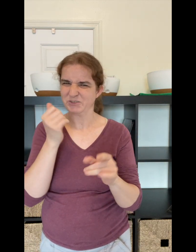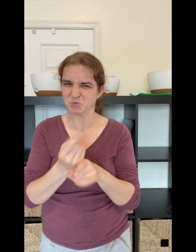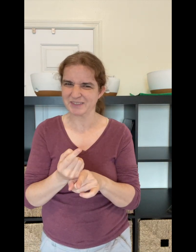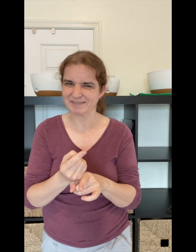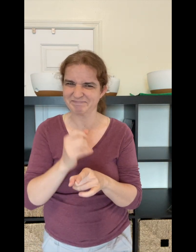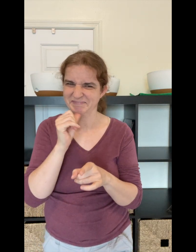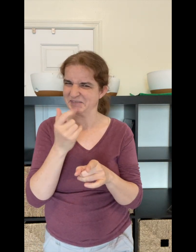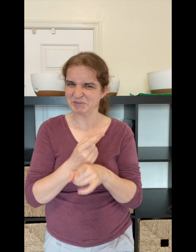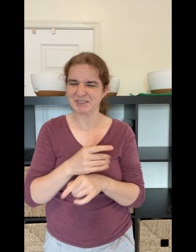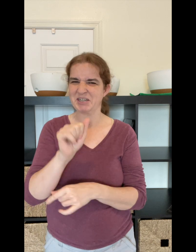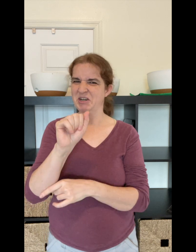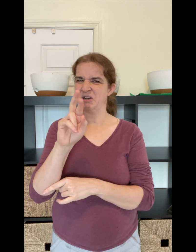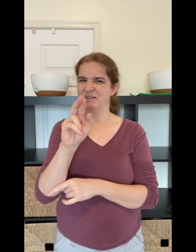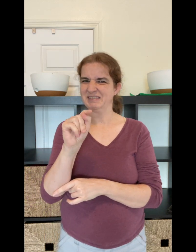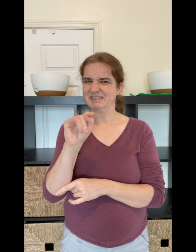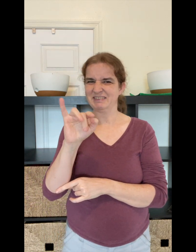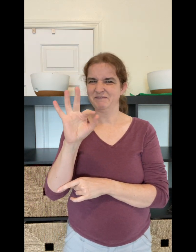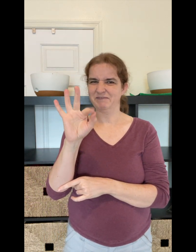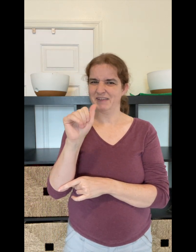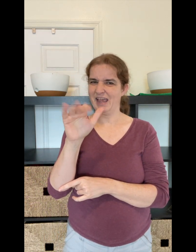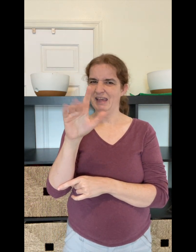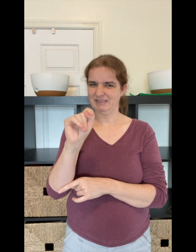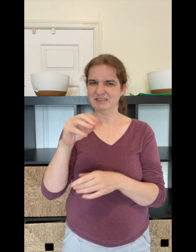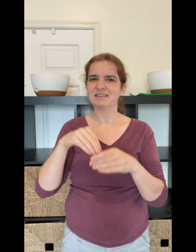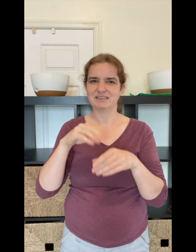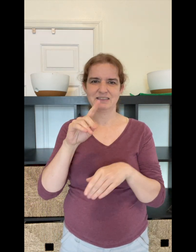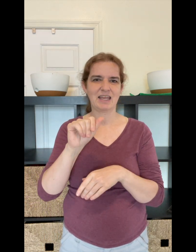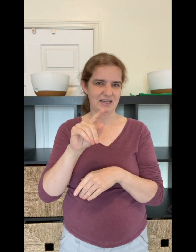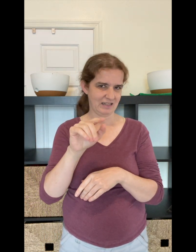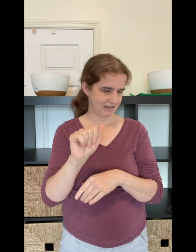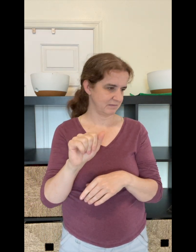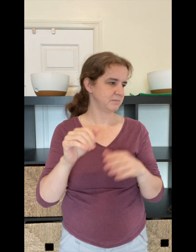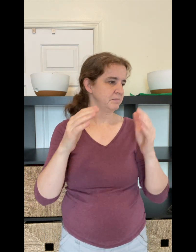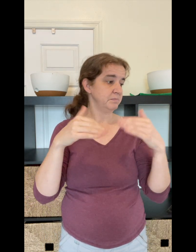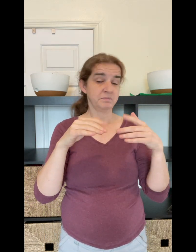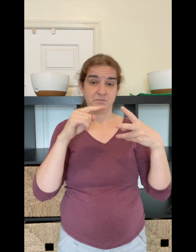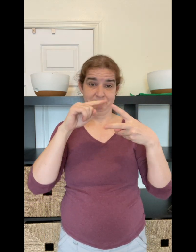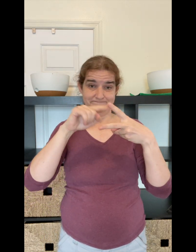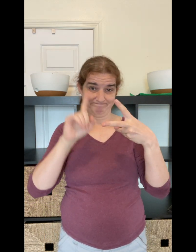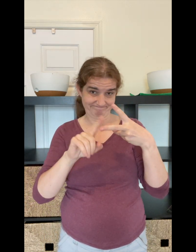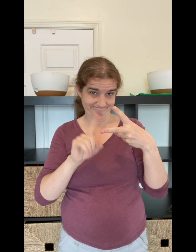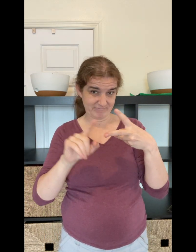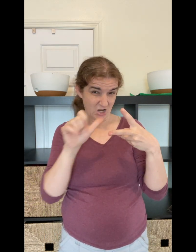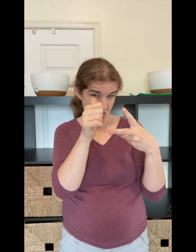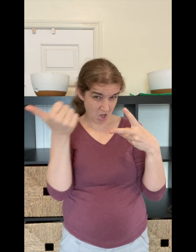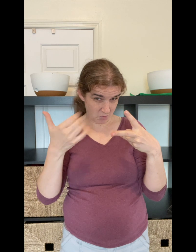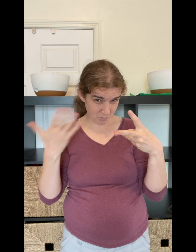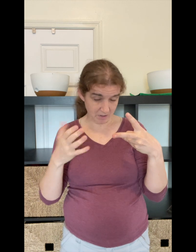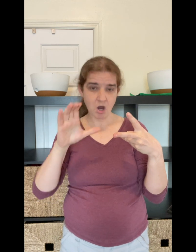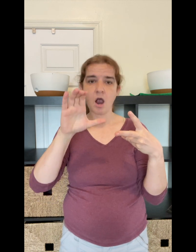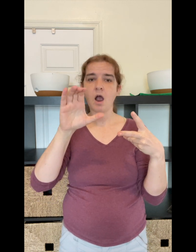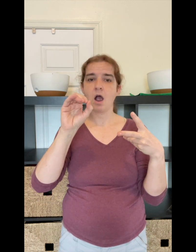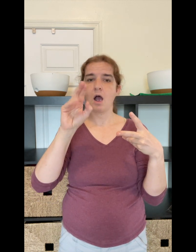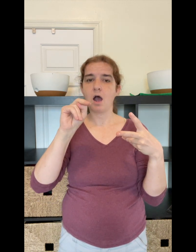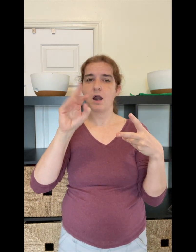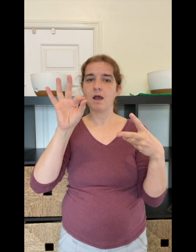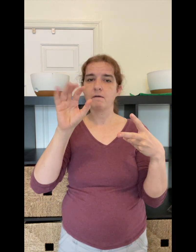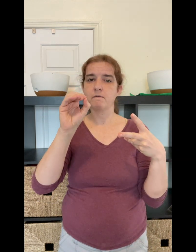That just isn't right. That's going to be an artifact in the data. Now, the other kind of mistake